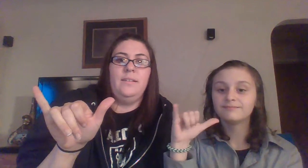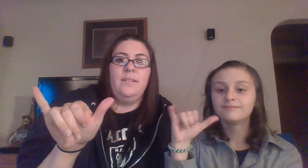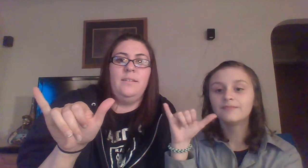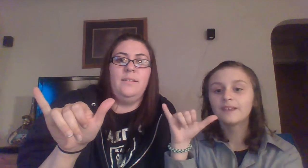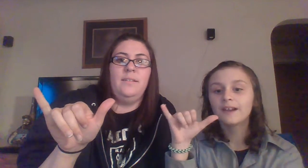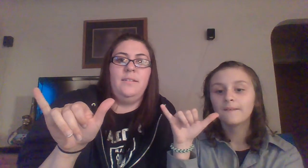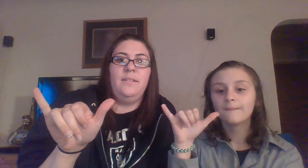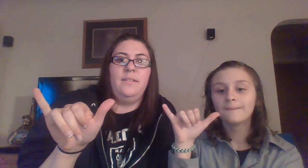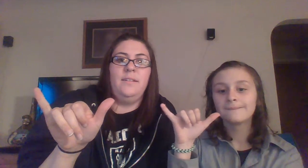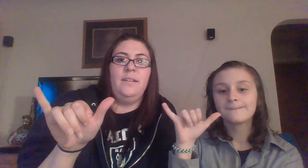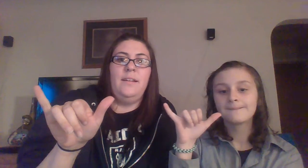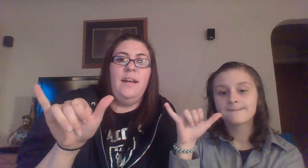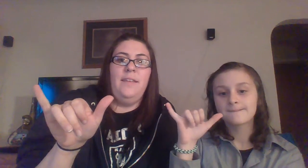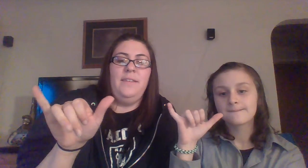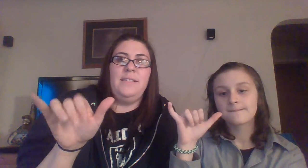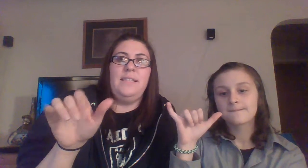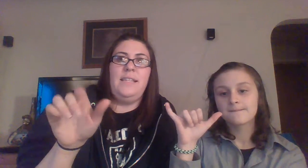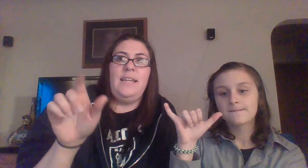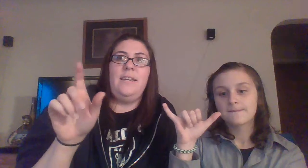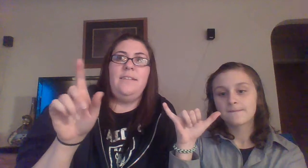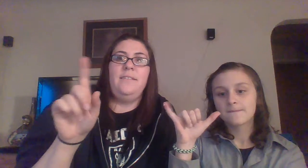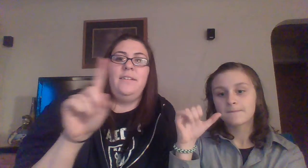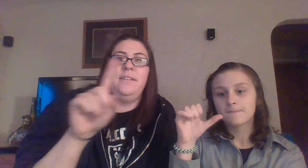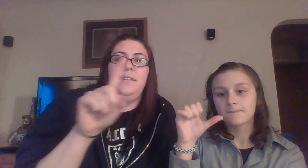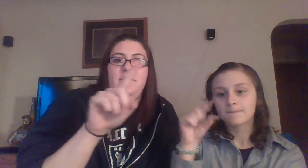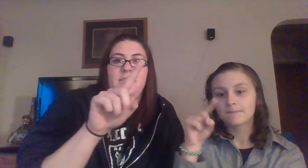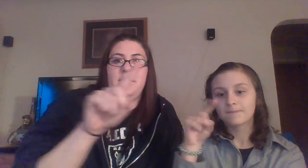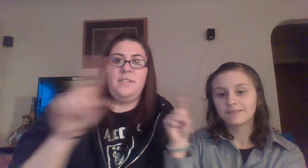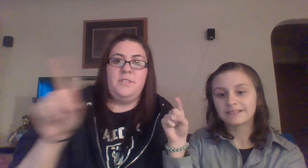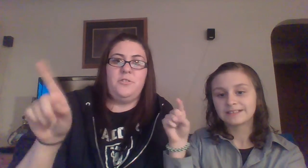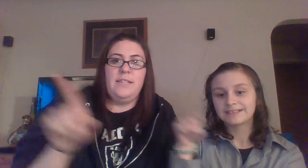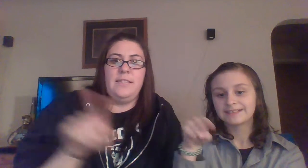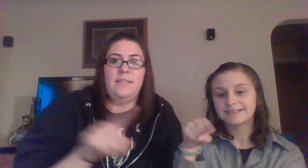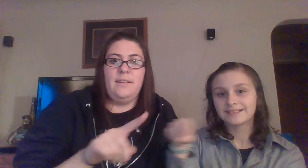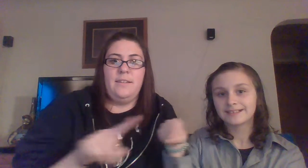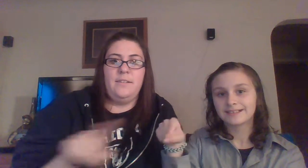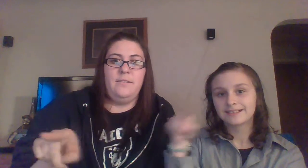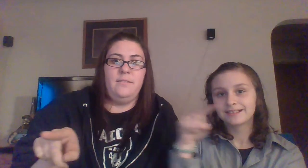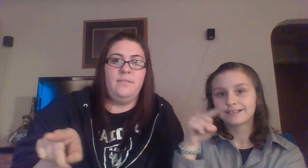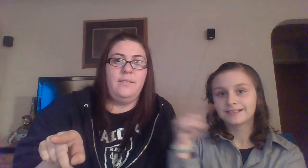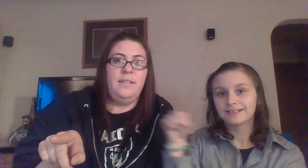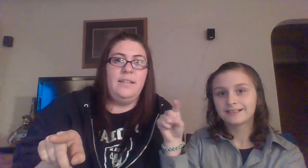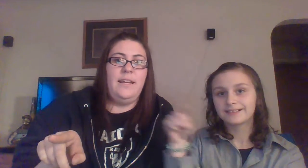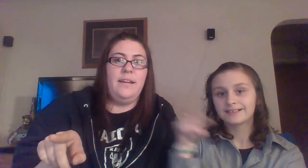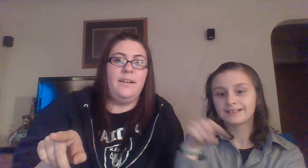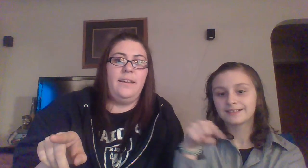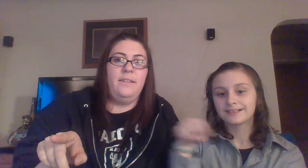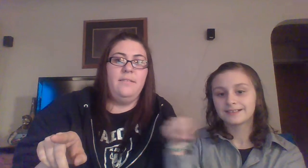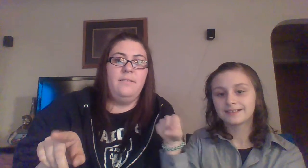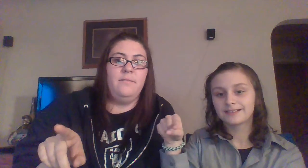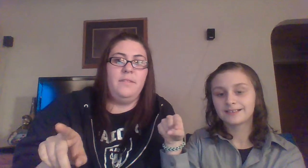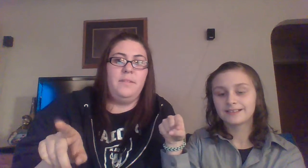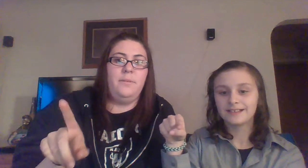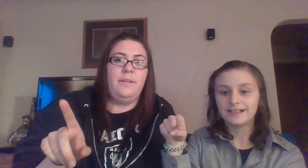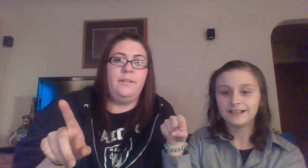And then Z, you're just going to trace the letter in the air again with your pointer